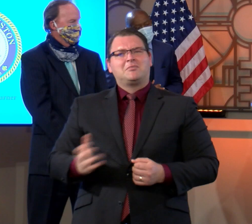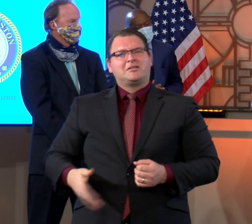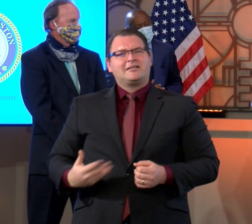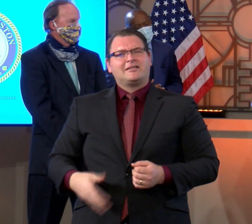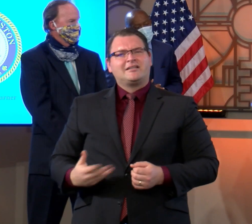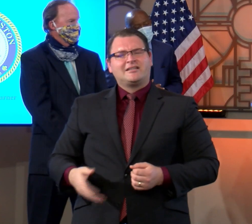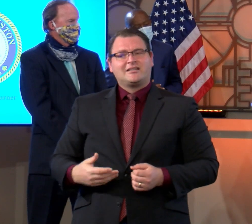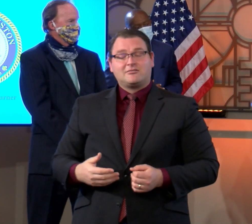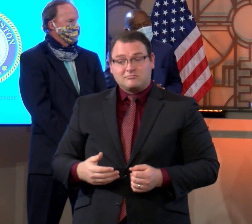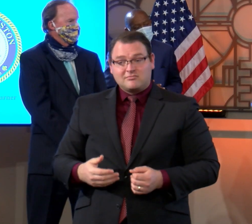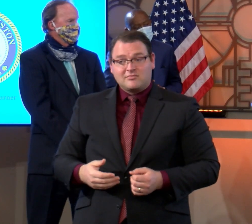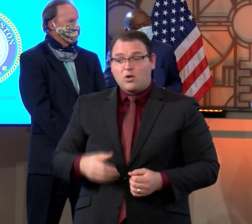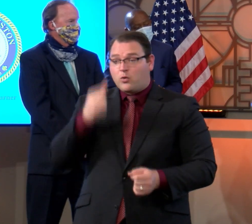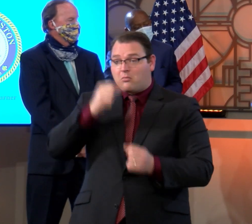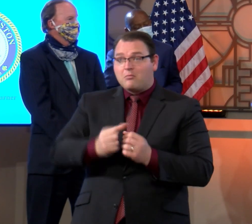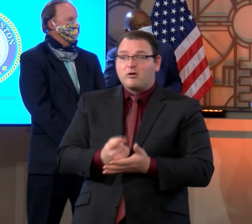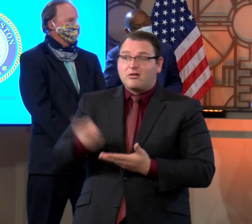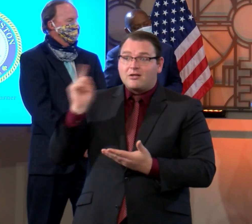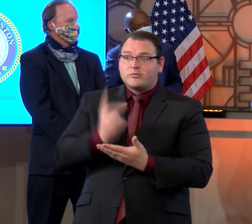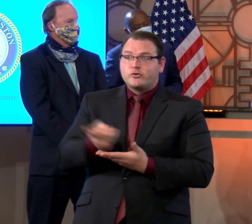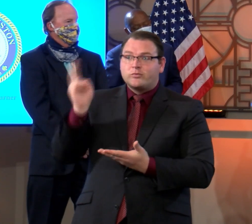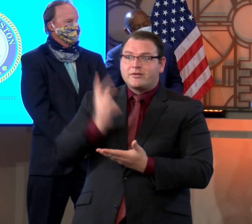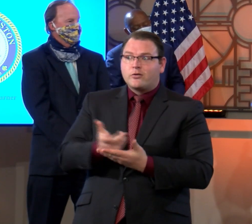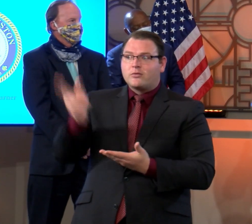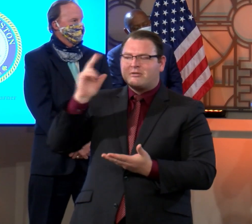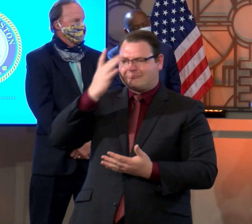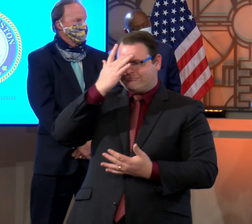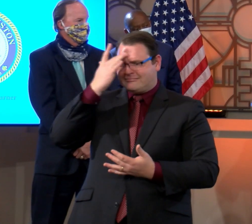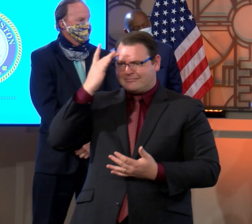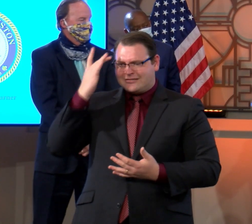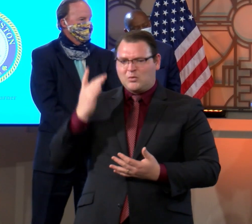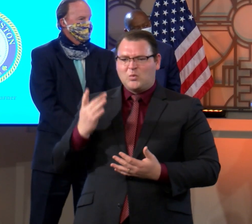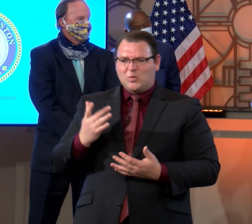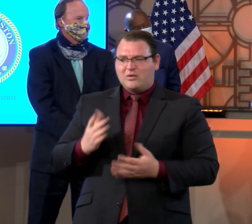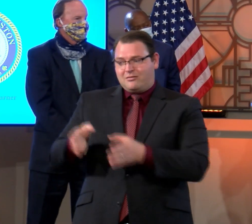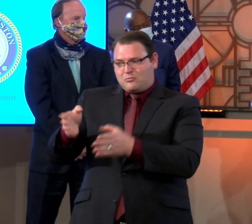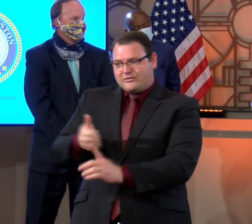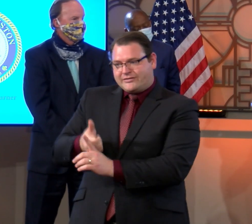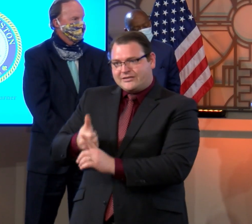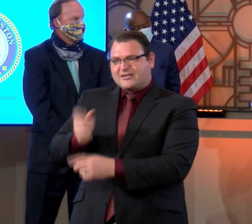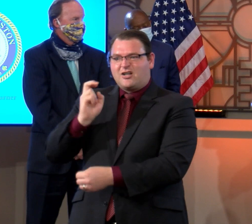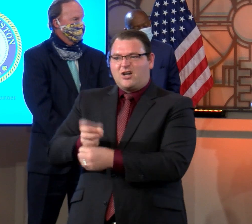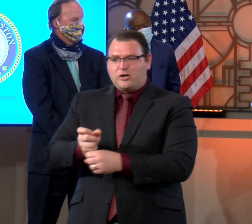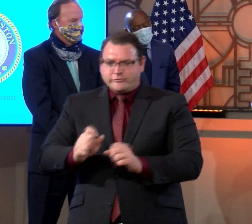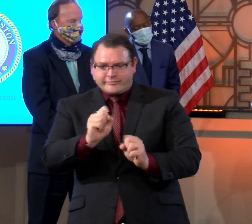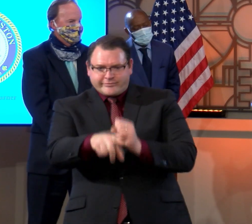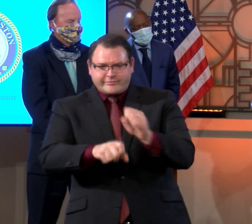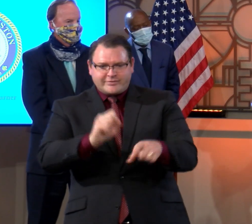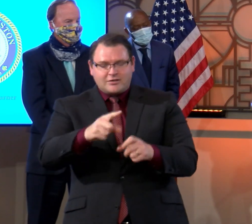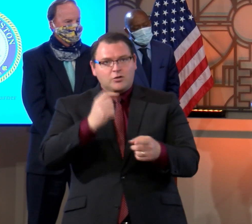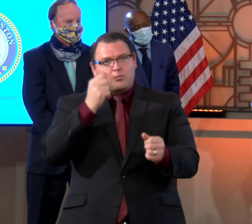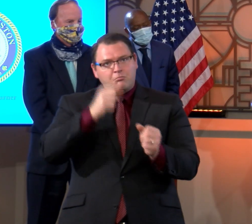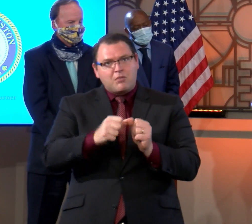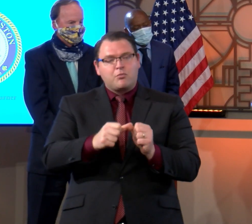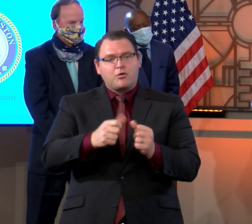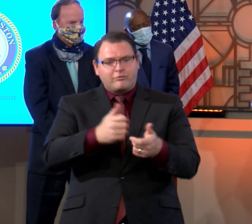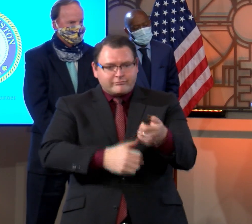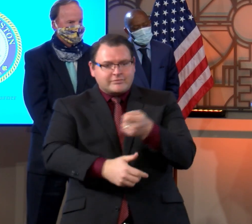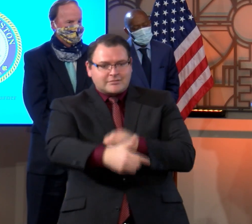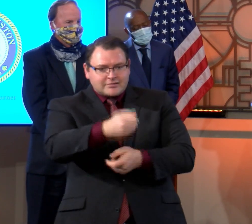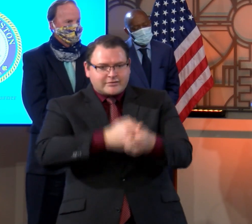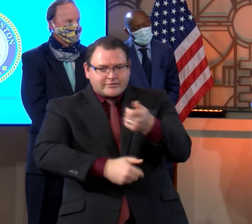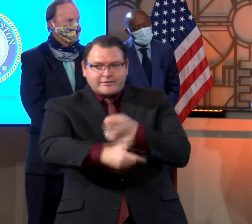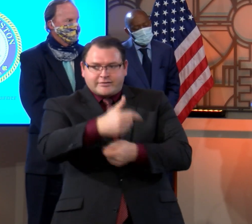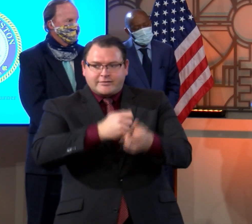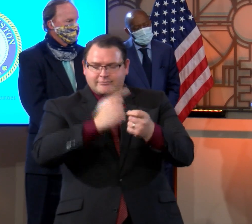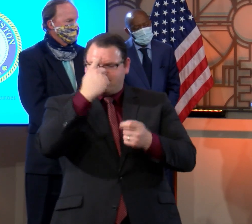days ago. And so they have to learn the skill of how to get people to jog their memories and recall and sort of pull out of